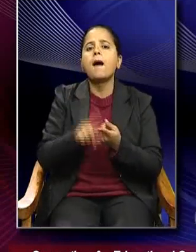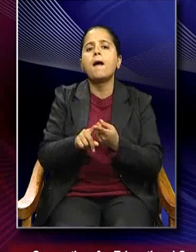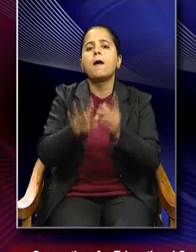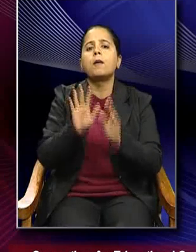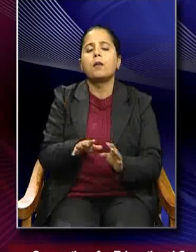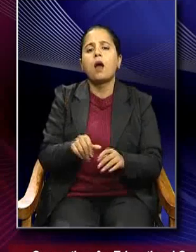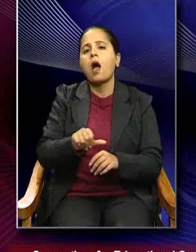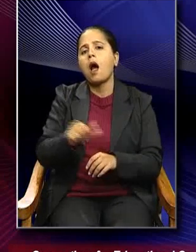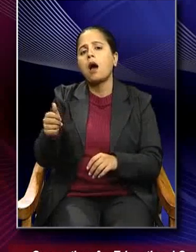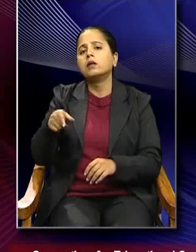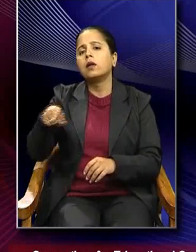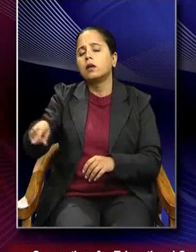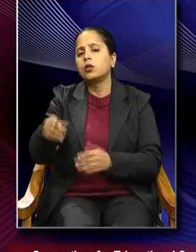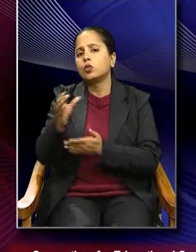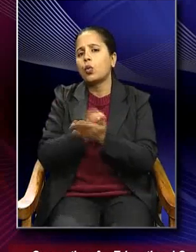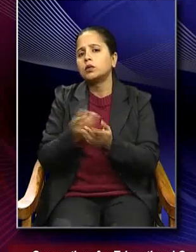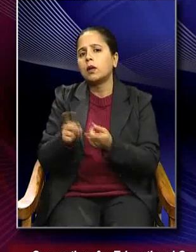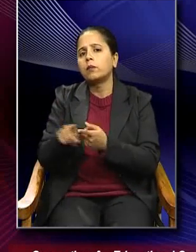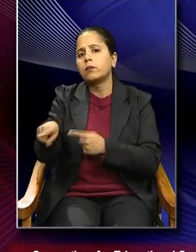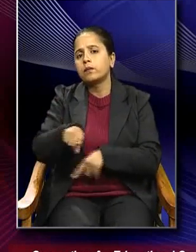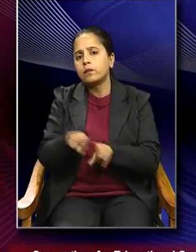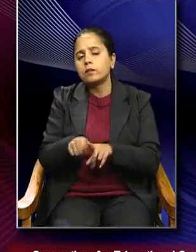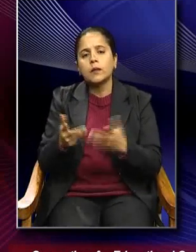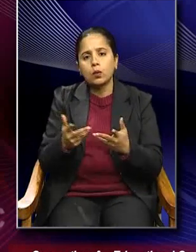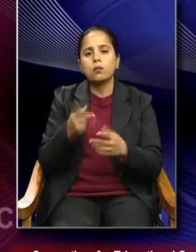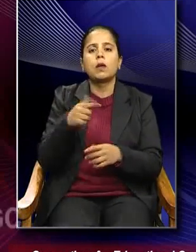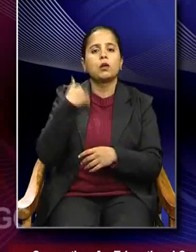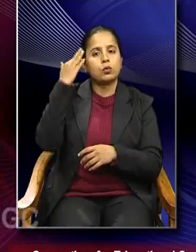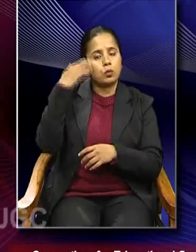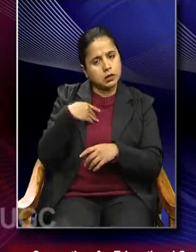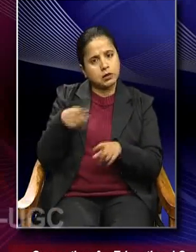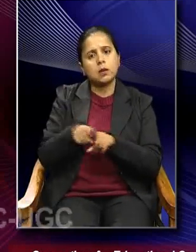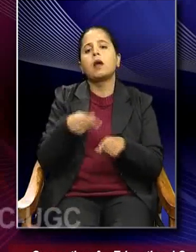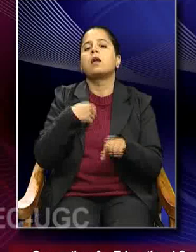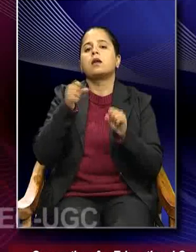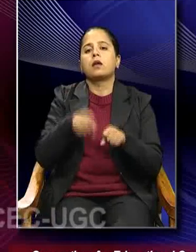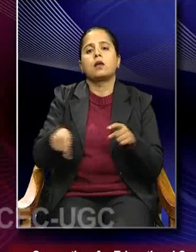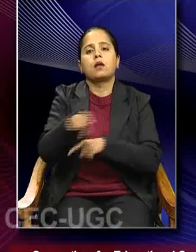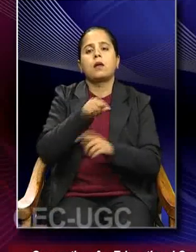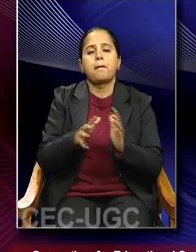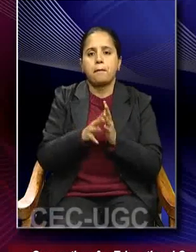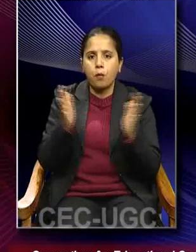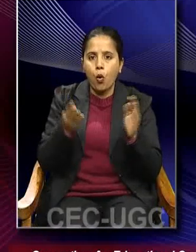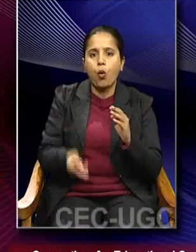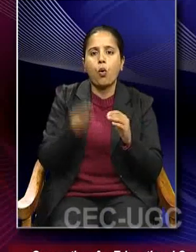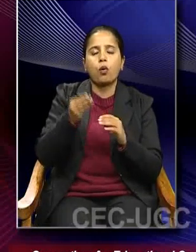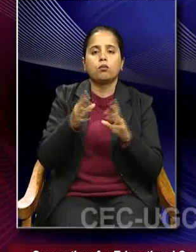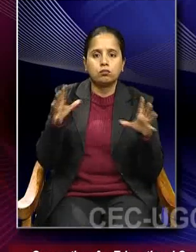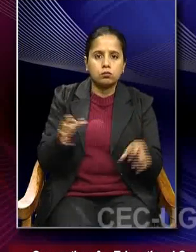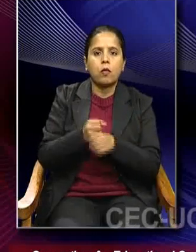in the other discipline. And in that sense, we will be able to have a more